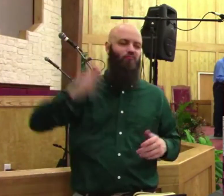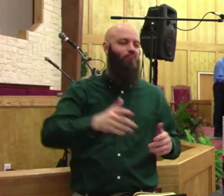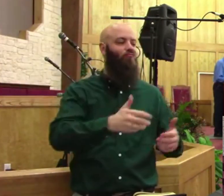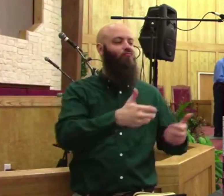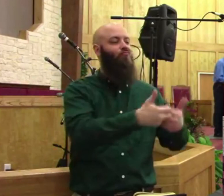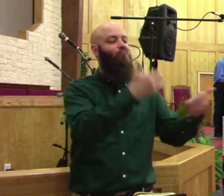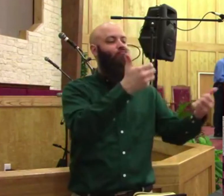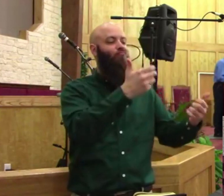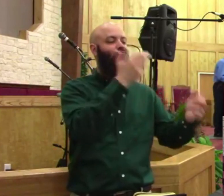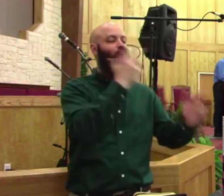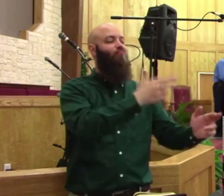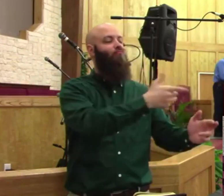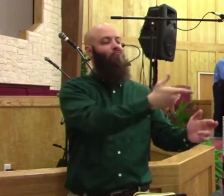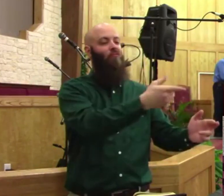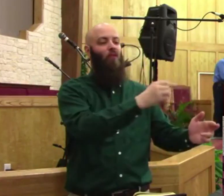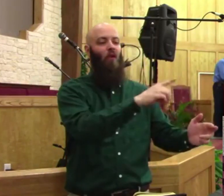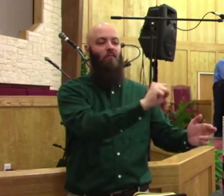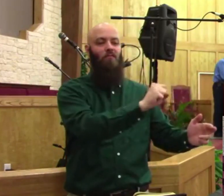or know.